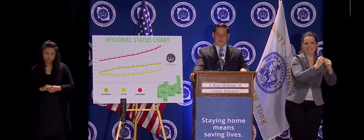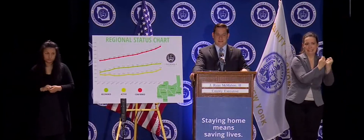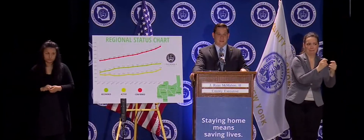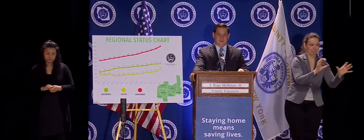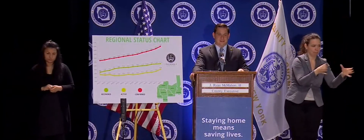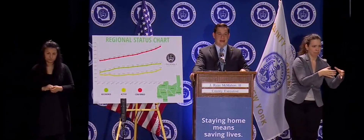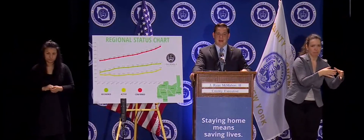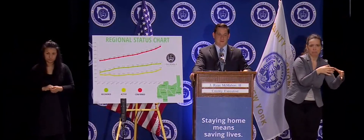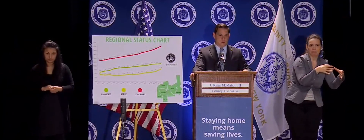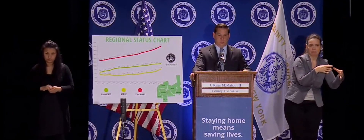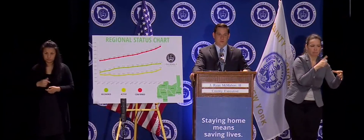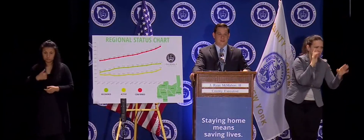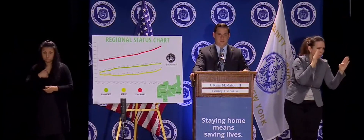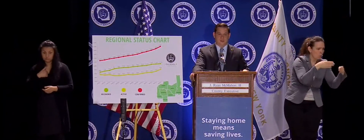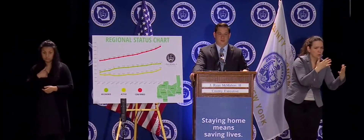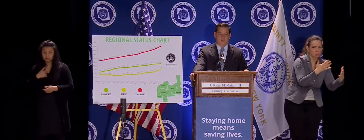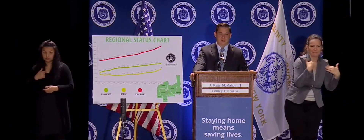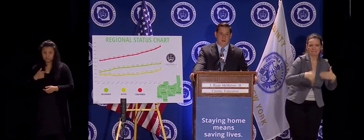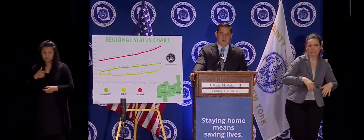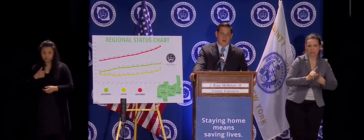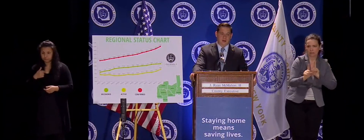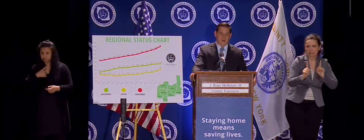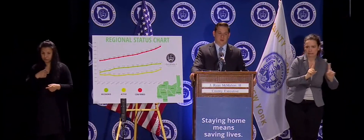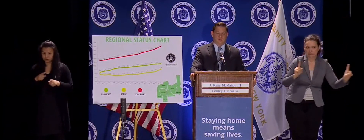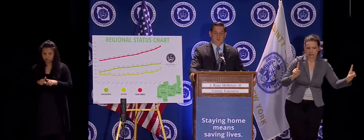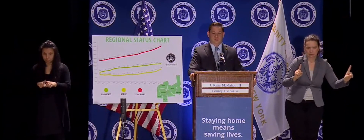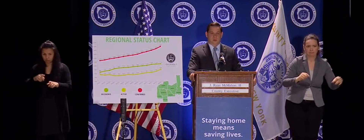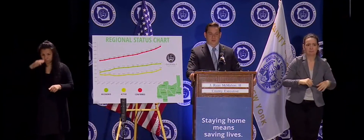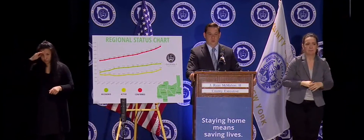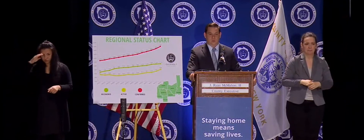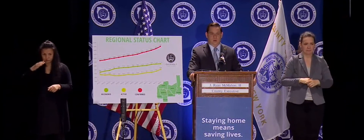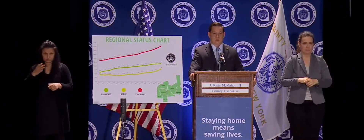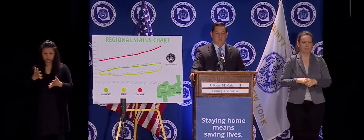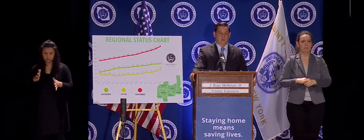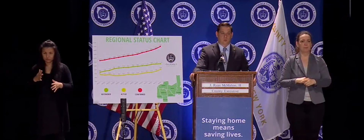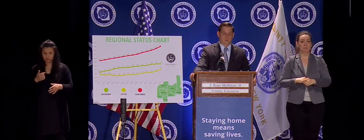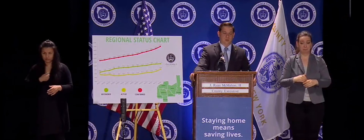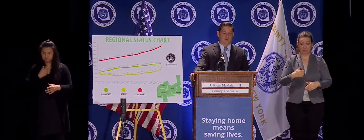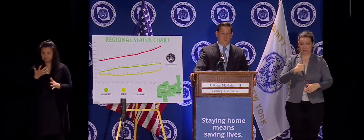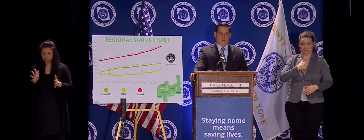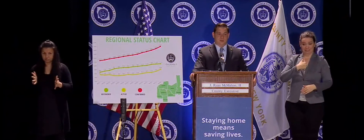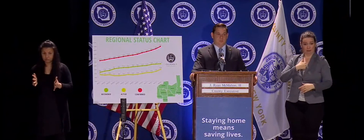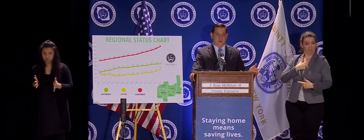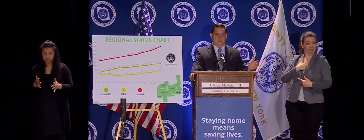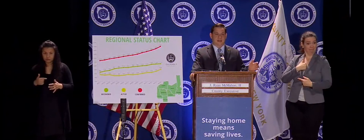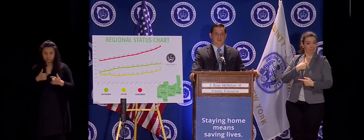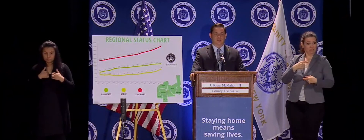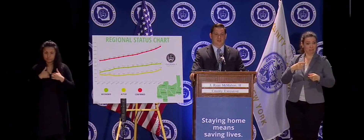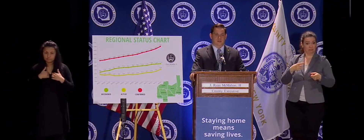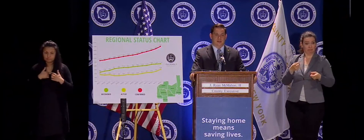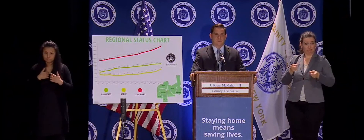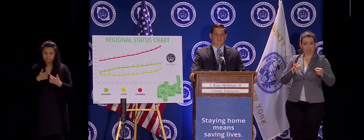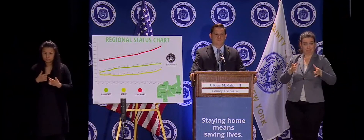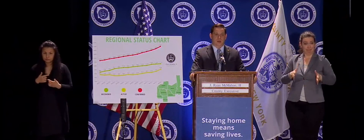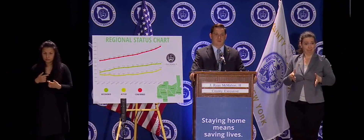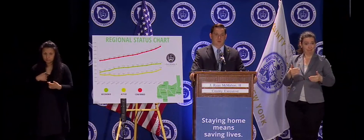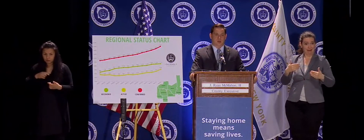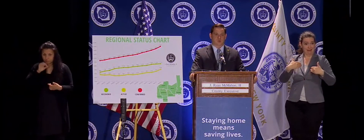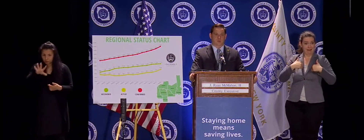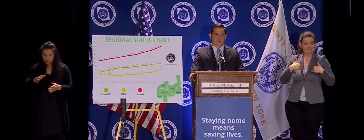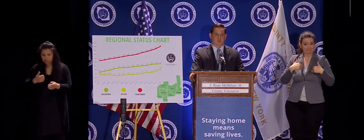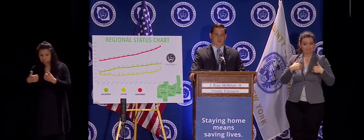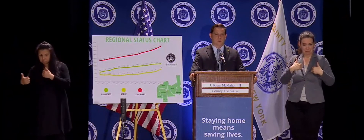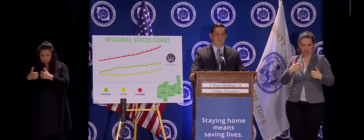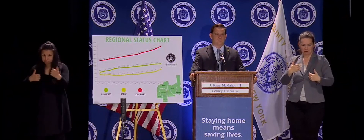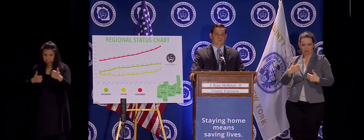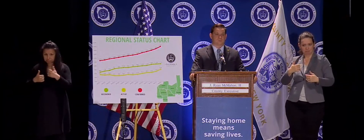the county executive does not have his own police agency, or else we certainly wouldn't be enforcing it. But that's not suggesting that everybody else